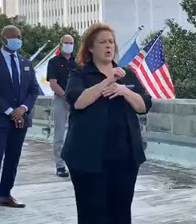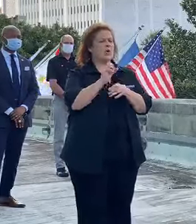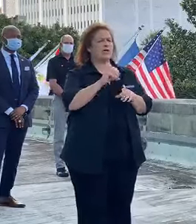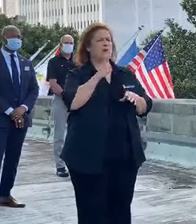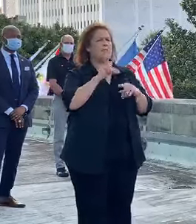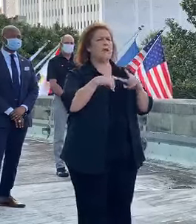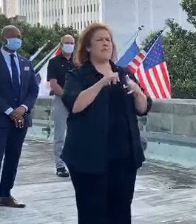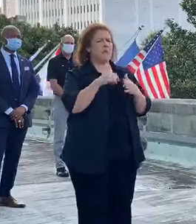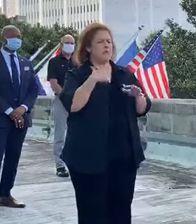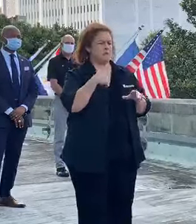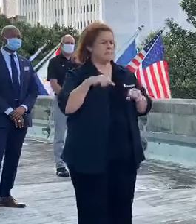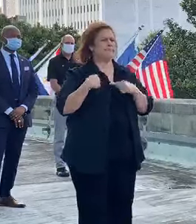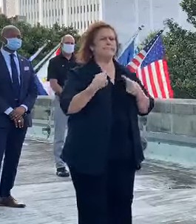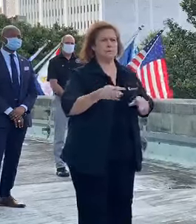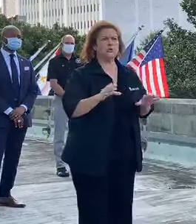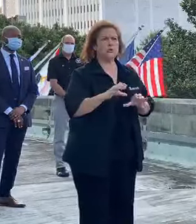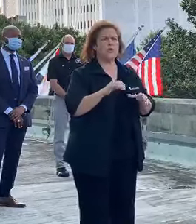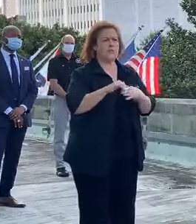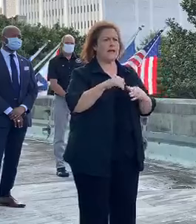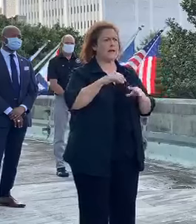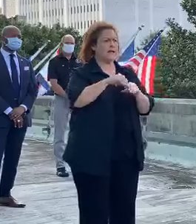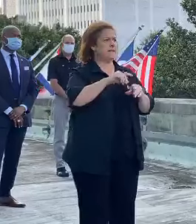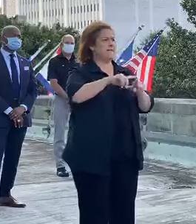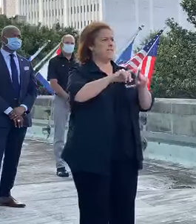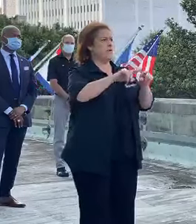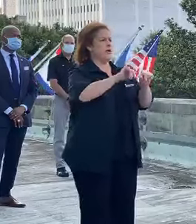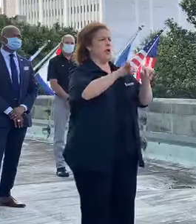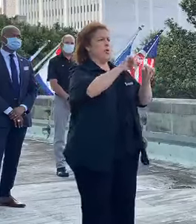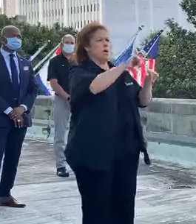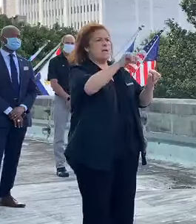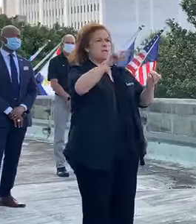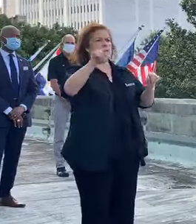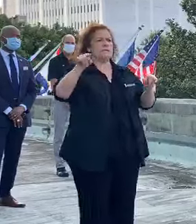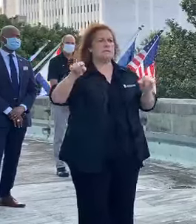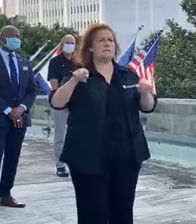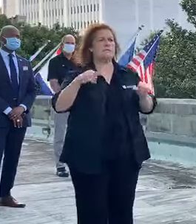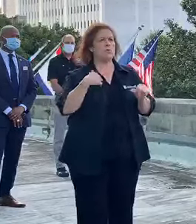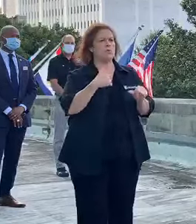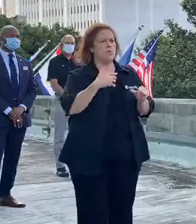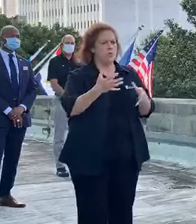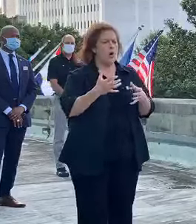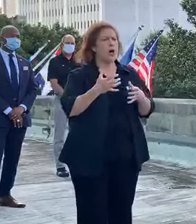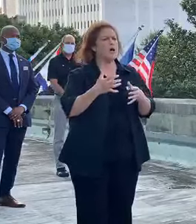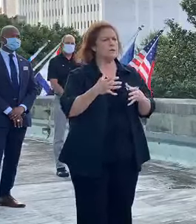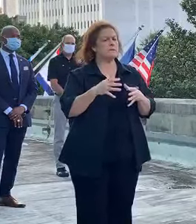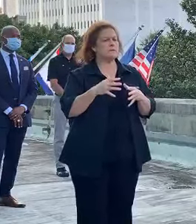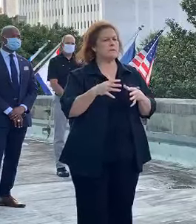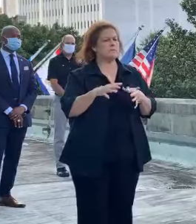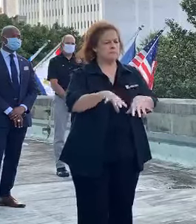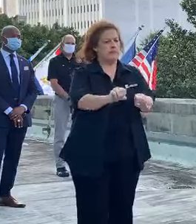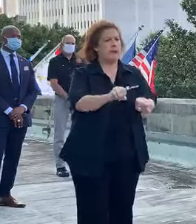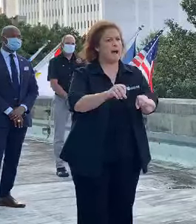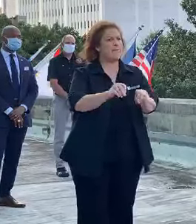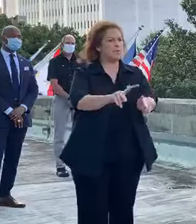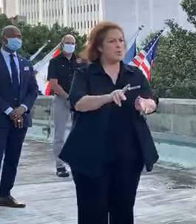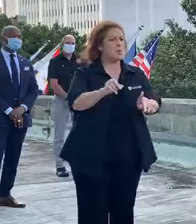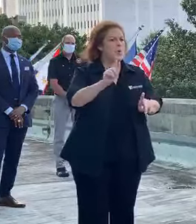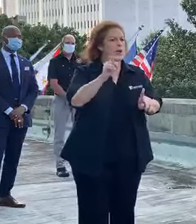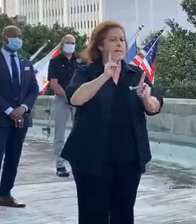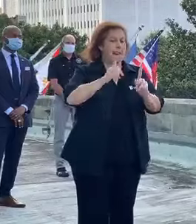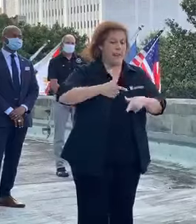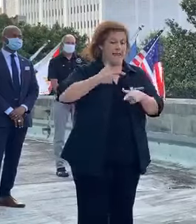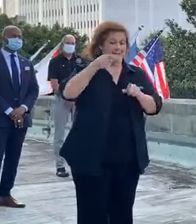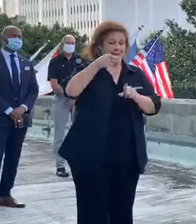now in various neighborhoods throughout the city of New Orleans as we're wanting to do that deeper dive and taking that opportunity where people are